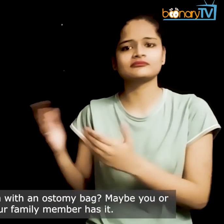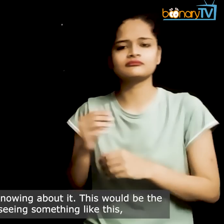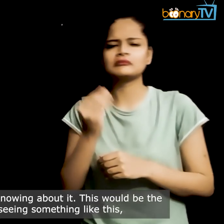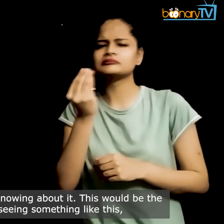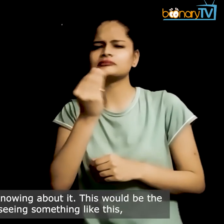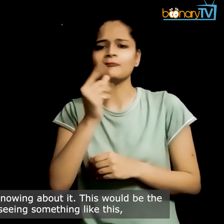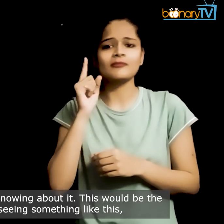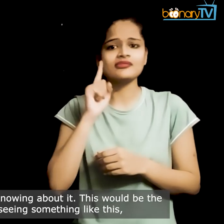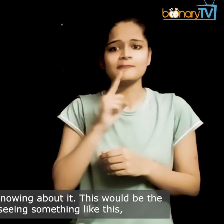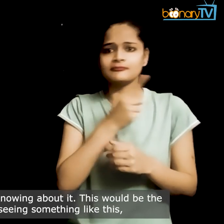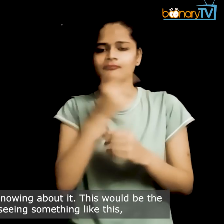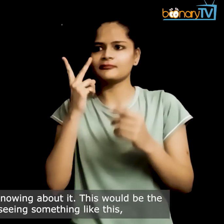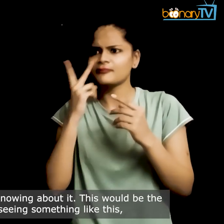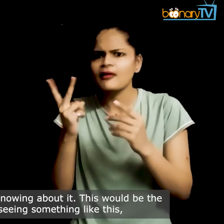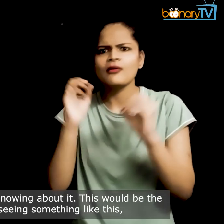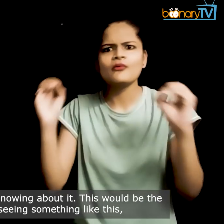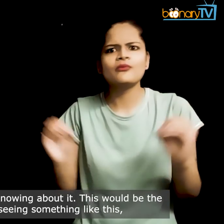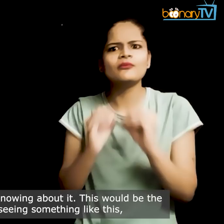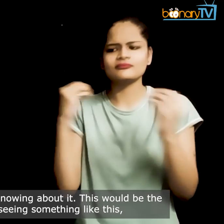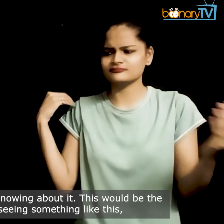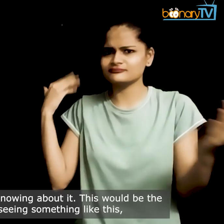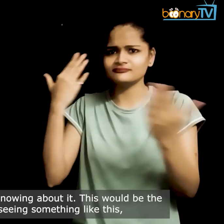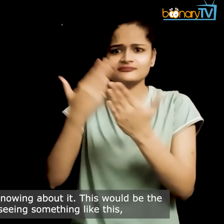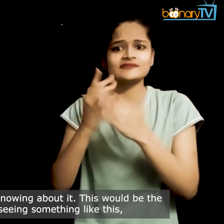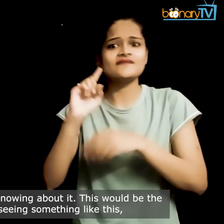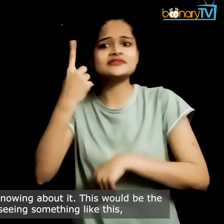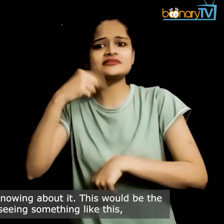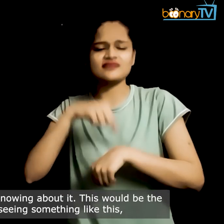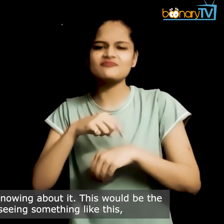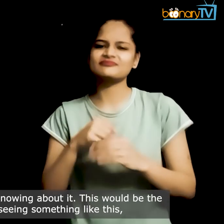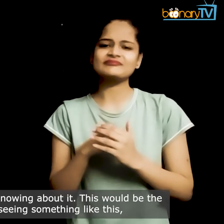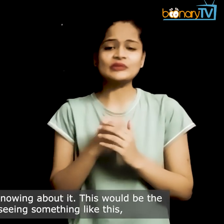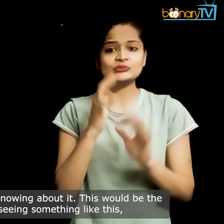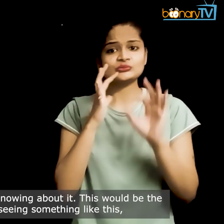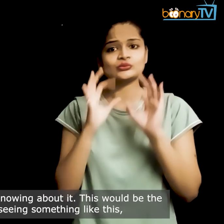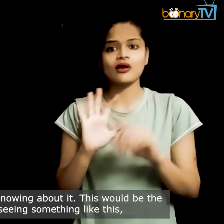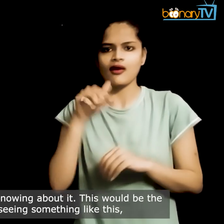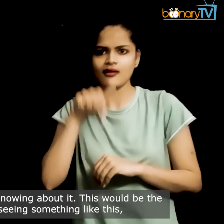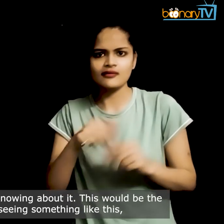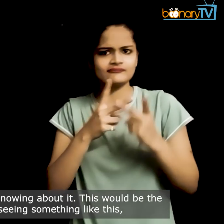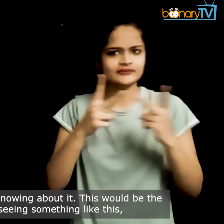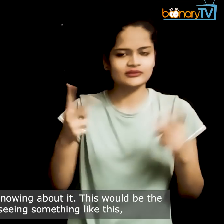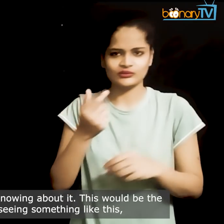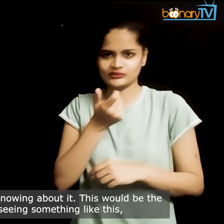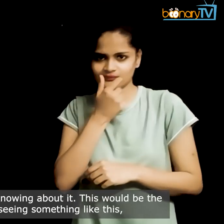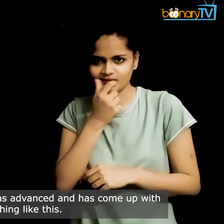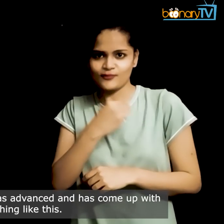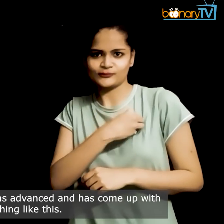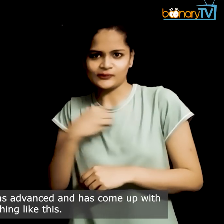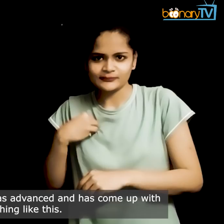some deaf might not even be knowing about it this would be the first time they're seeing something like this but yes